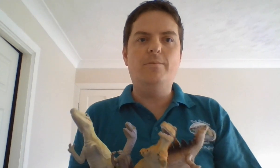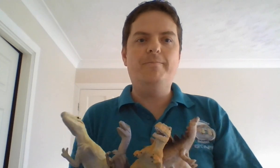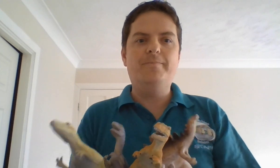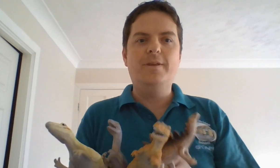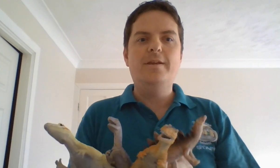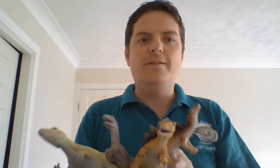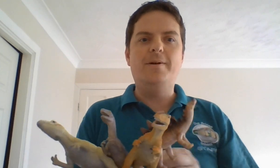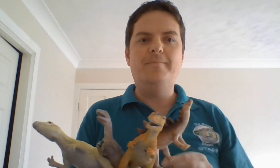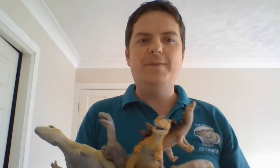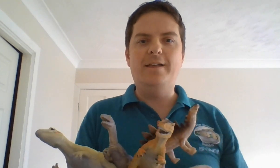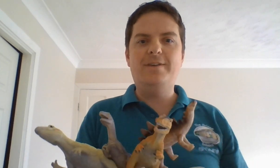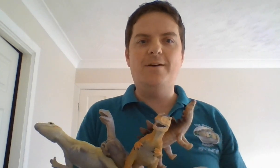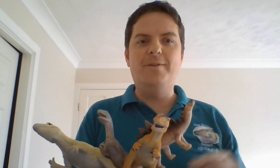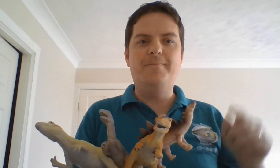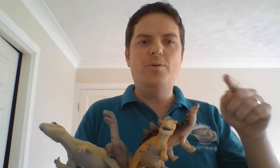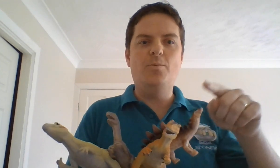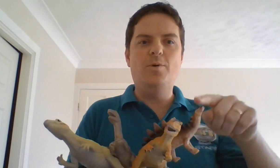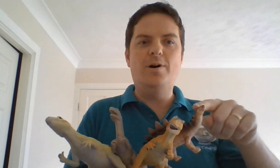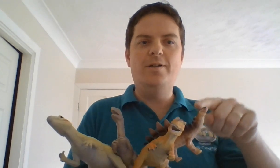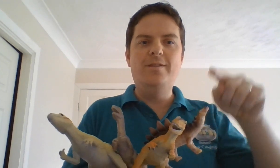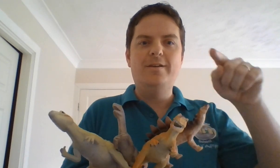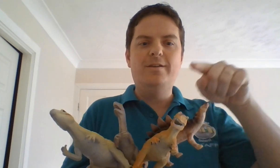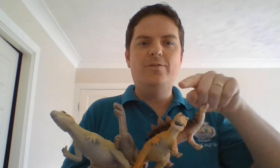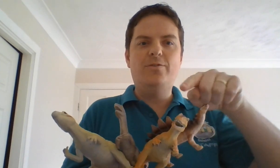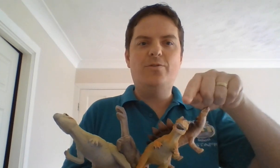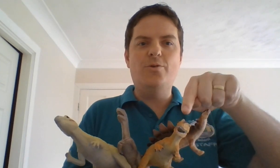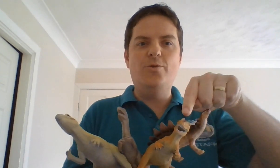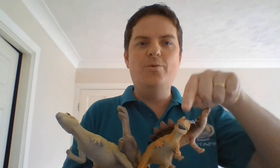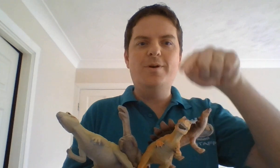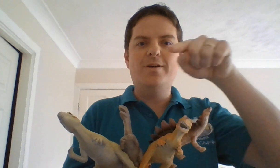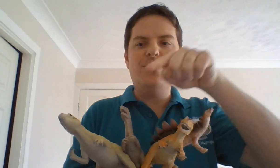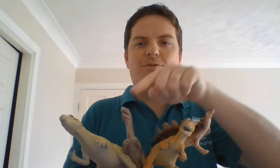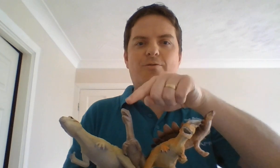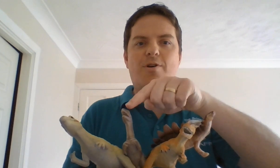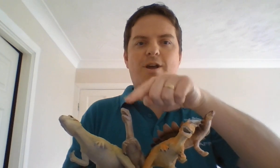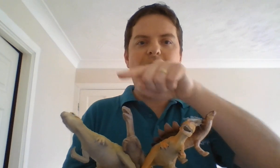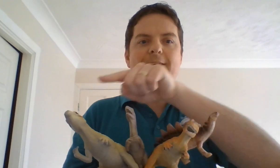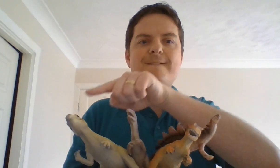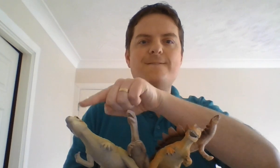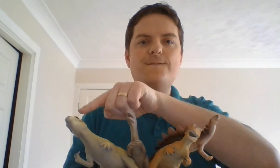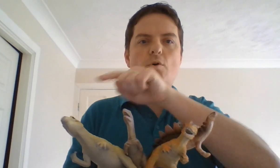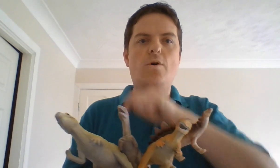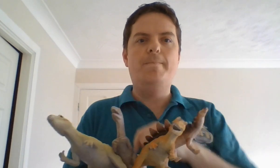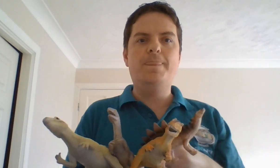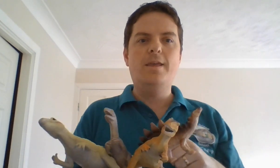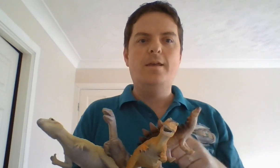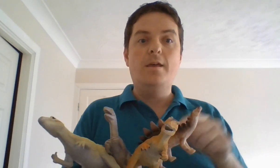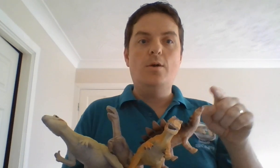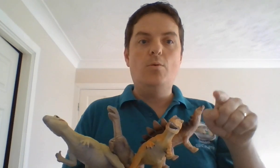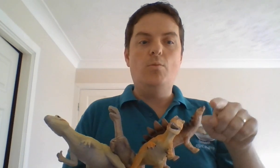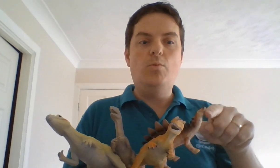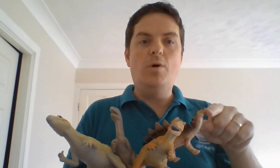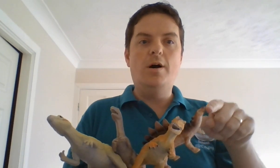There we go. Let's count them. One, two, three, four. One,